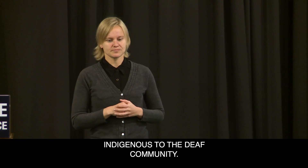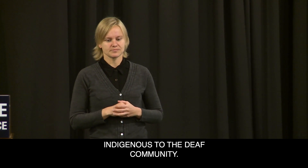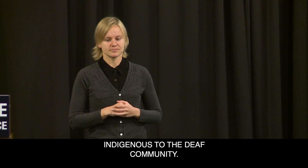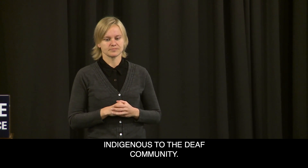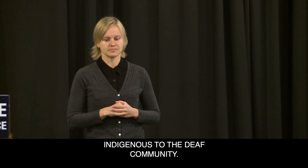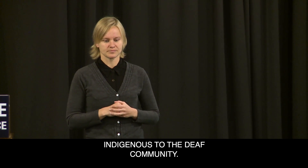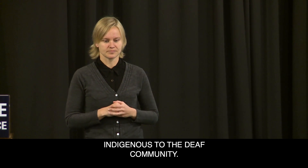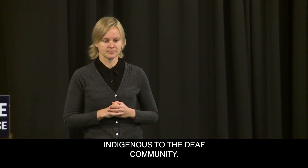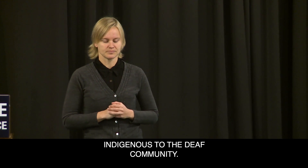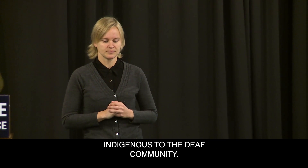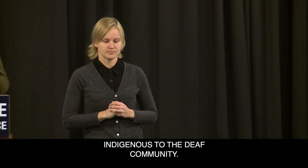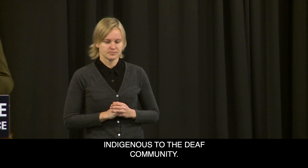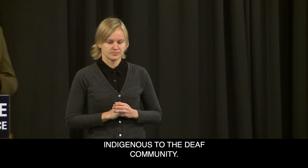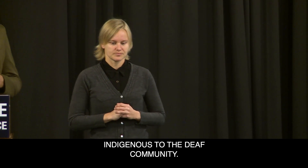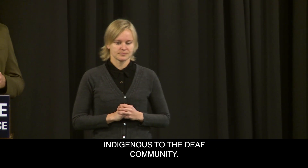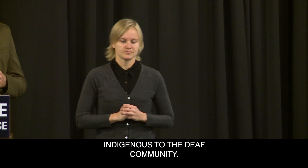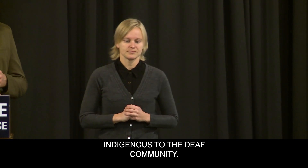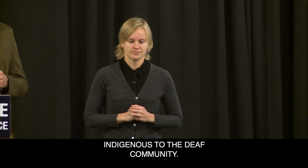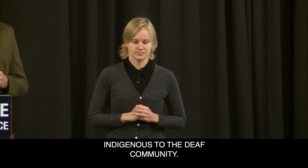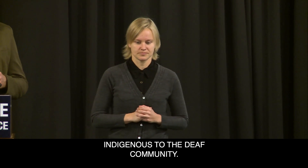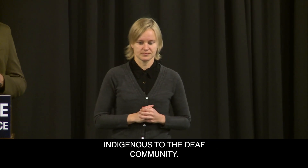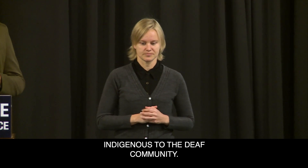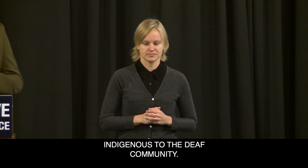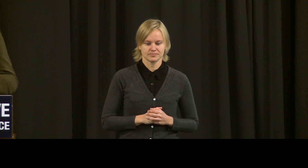established, indigenous to the deaf community.